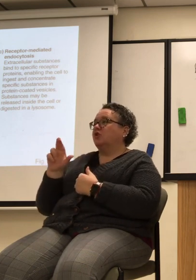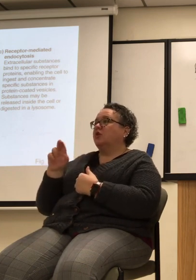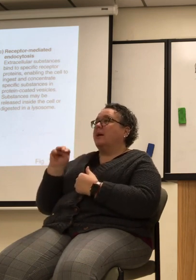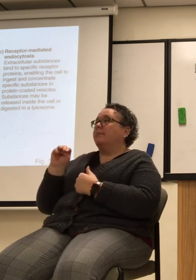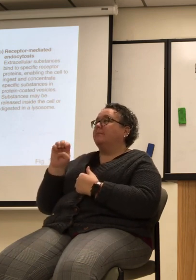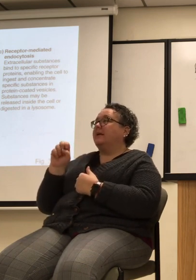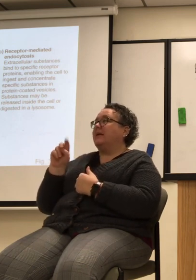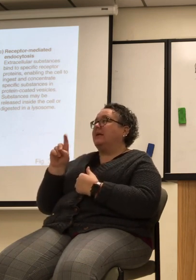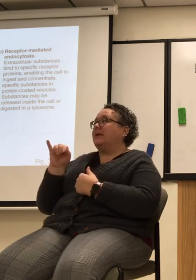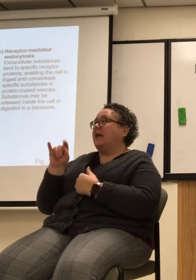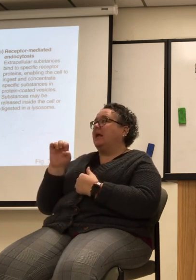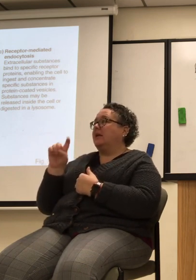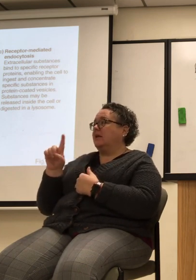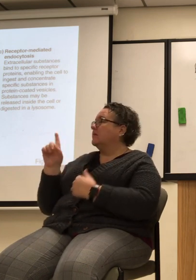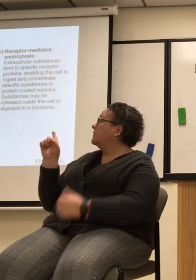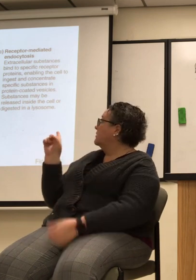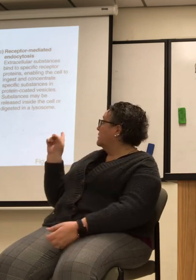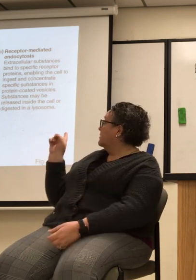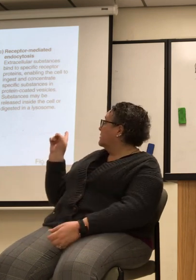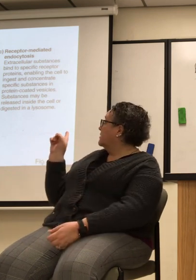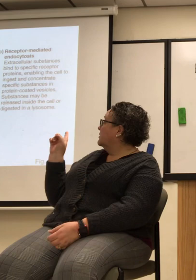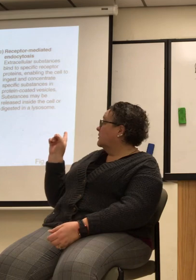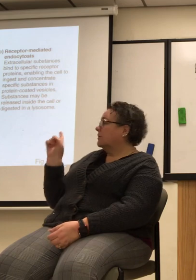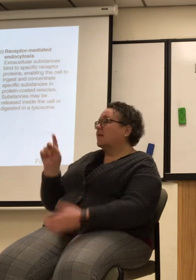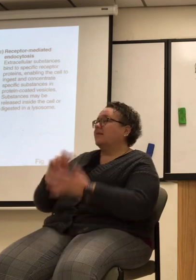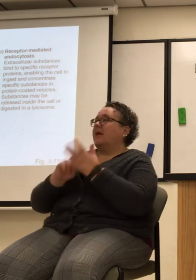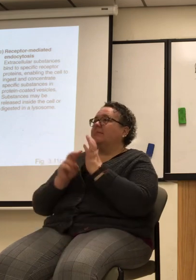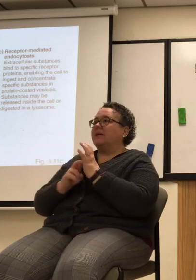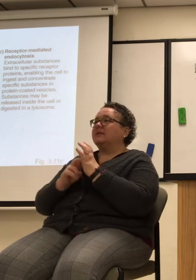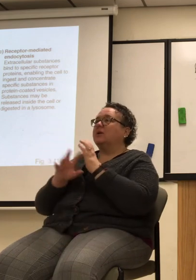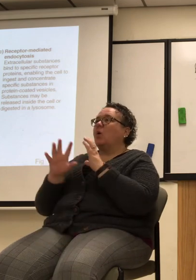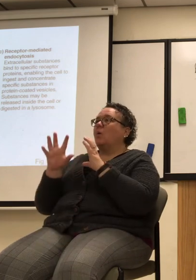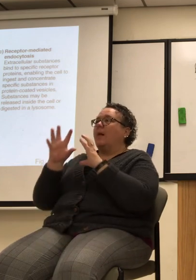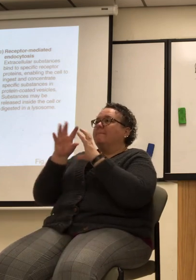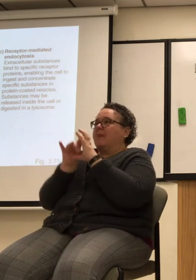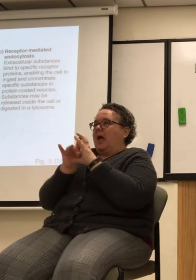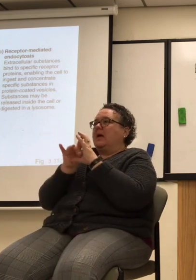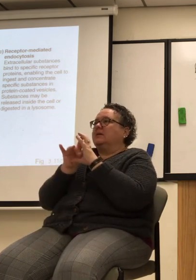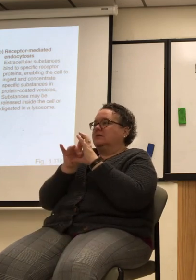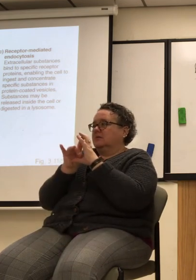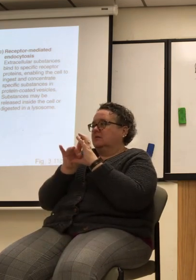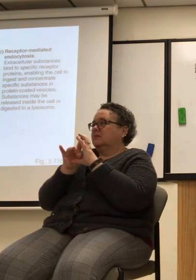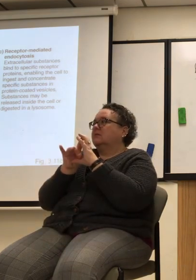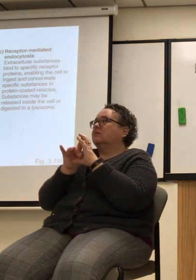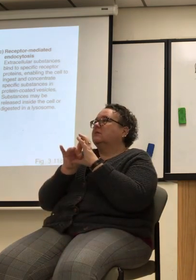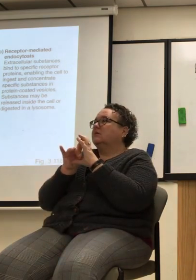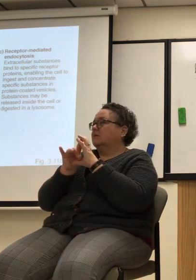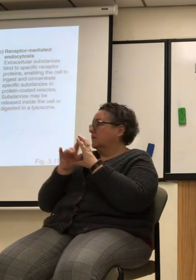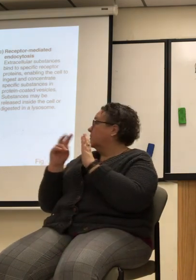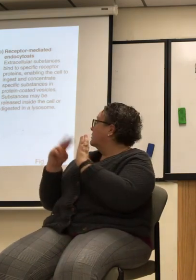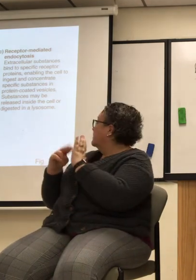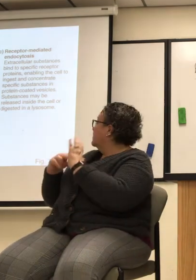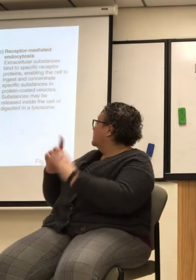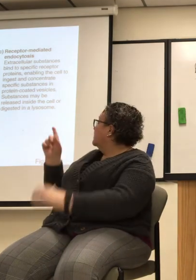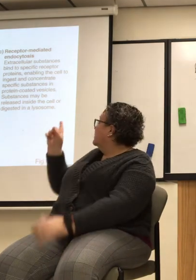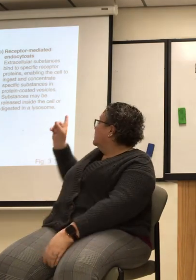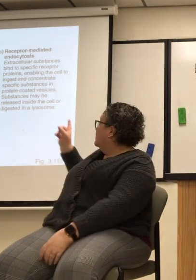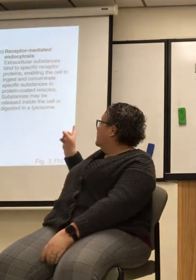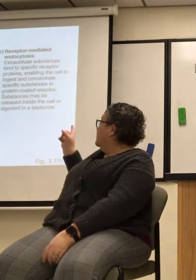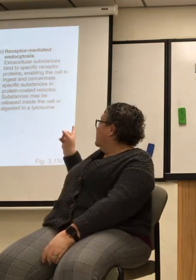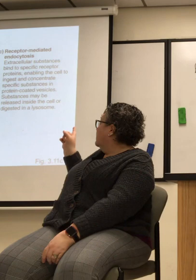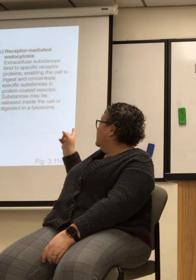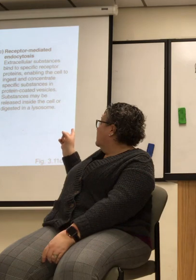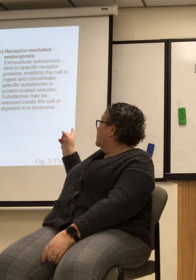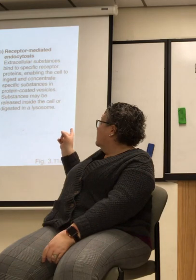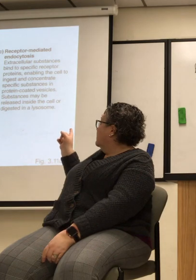endocytosis, that's where the extracellular substance binds to receptor proteins, enabling the cell to ingest and